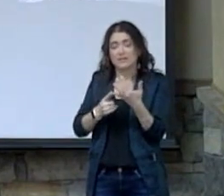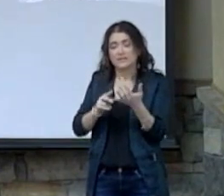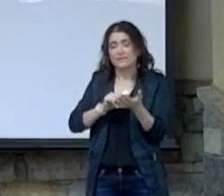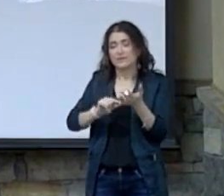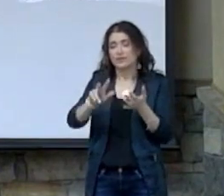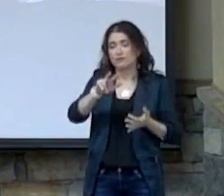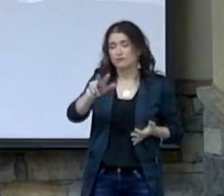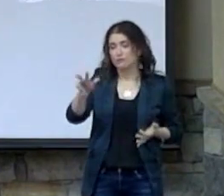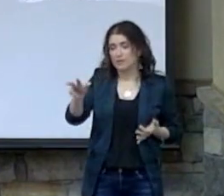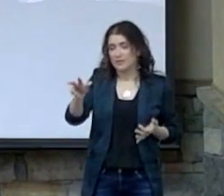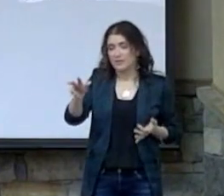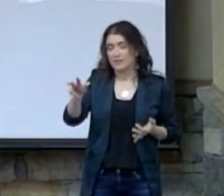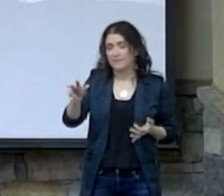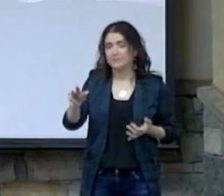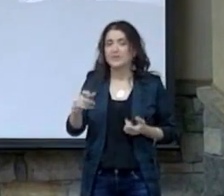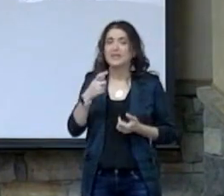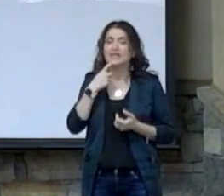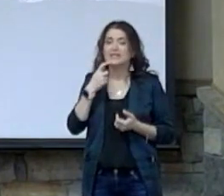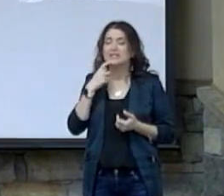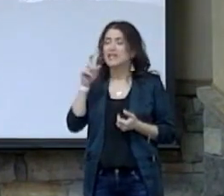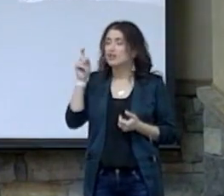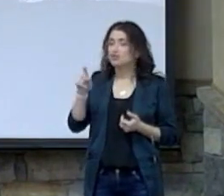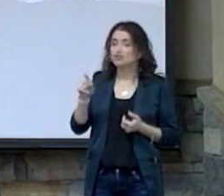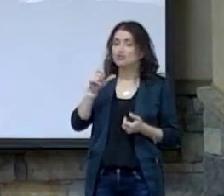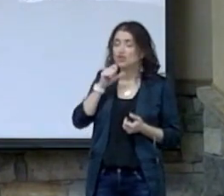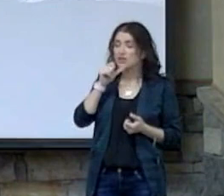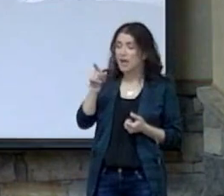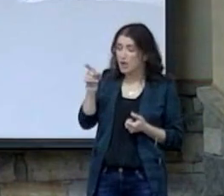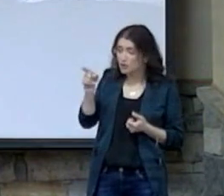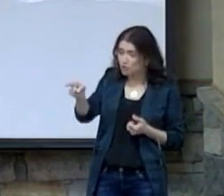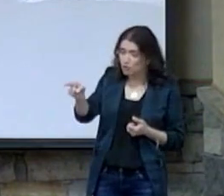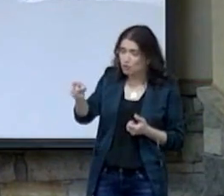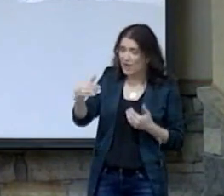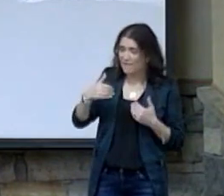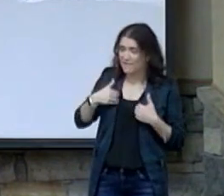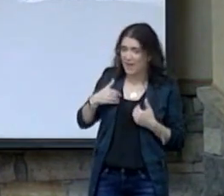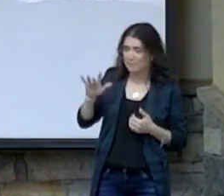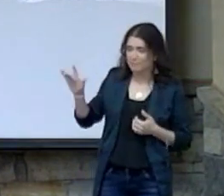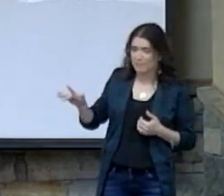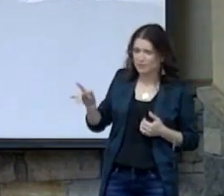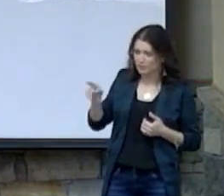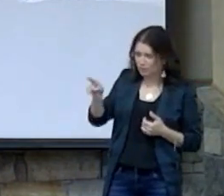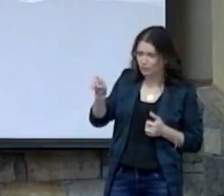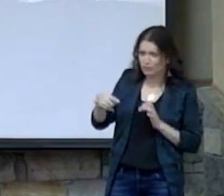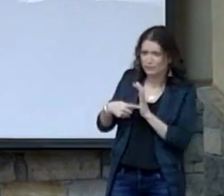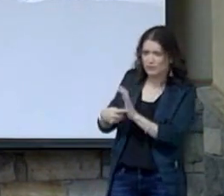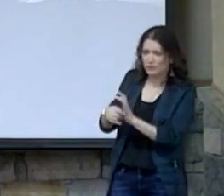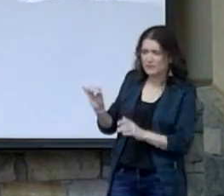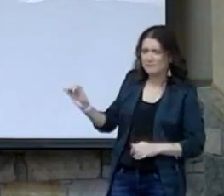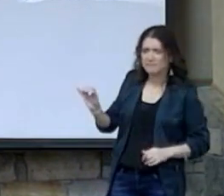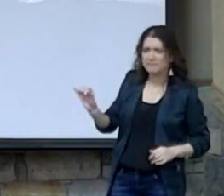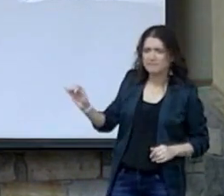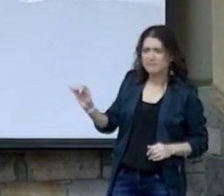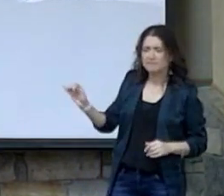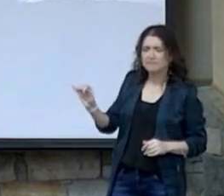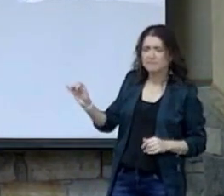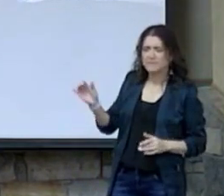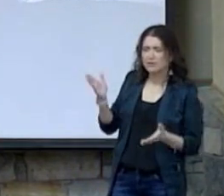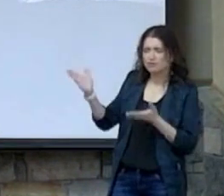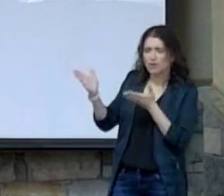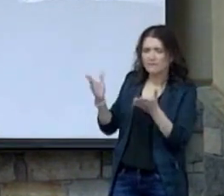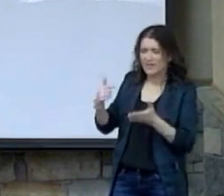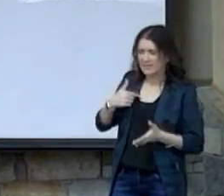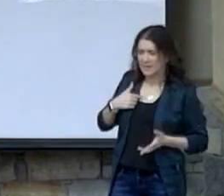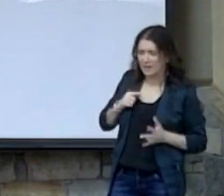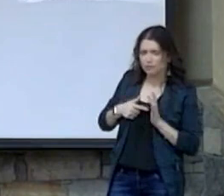33. He says, and should not you have had mercy on your fellow servant as I had mercy